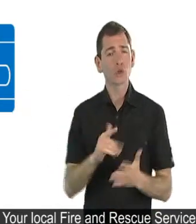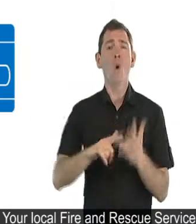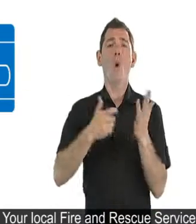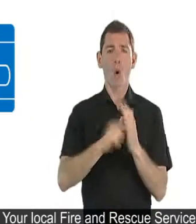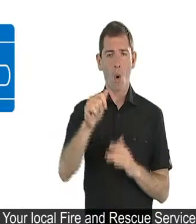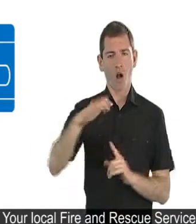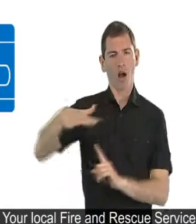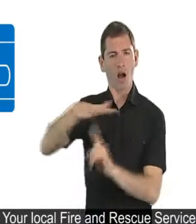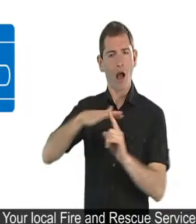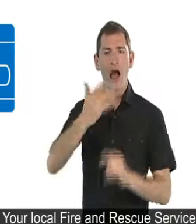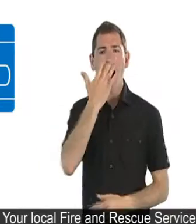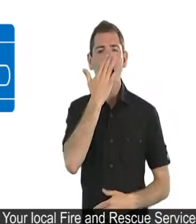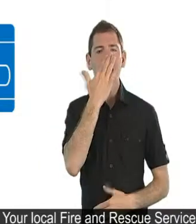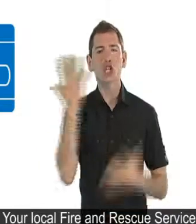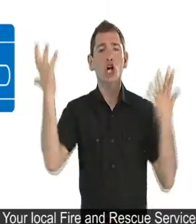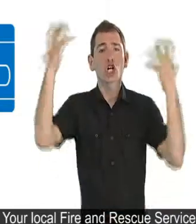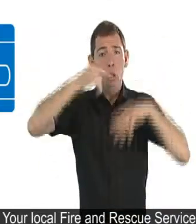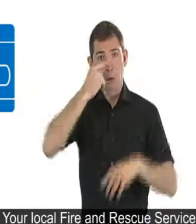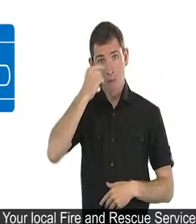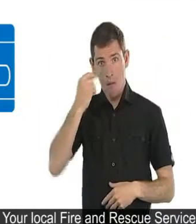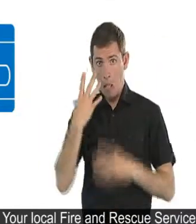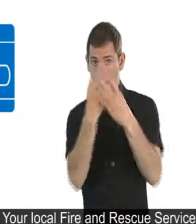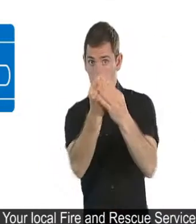concern may do this for you for free.